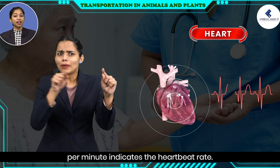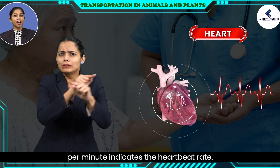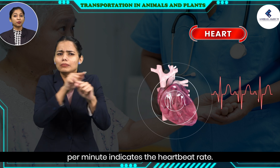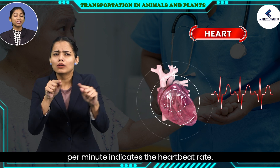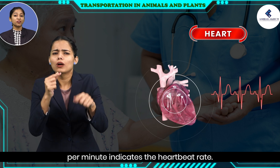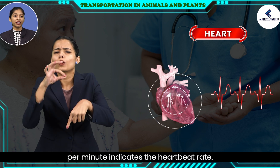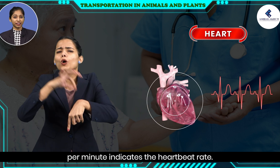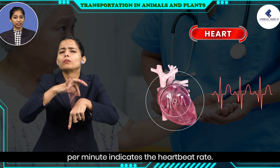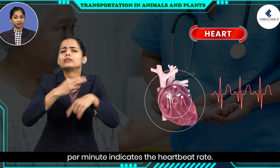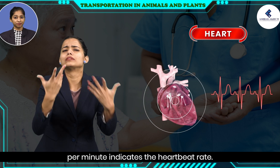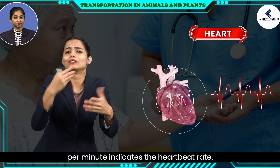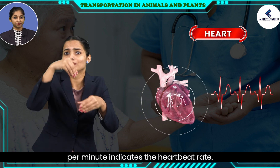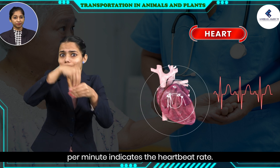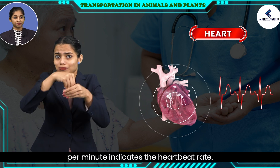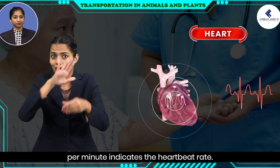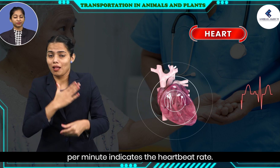indicates the heartbeat rate.